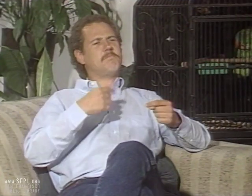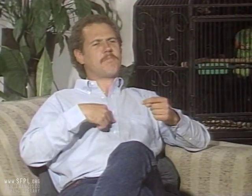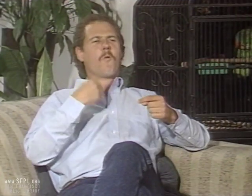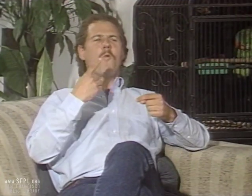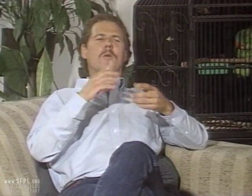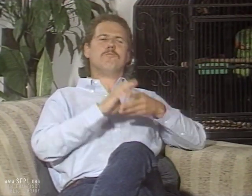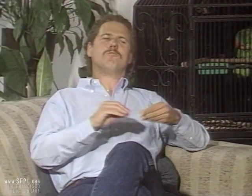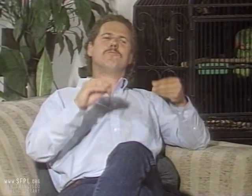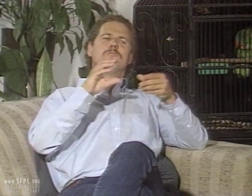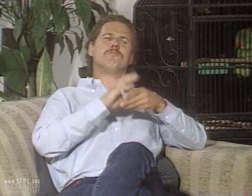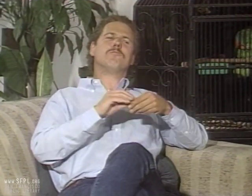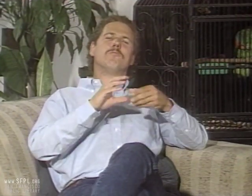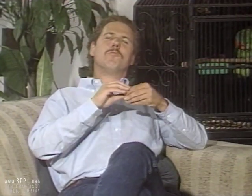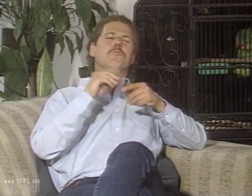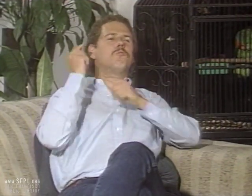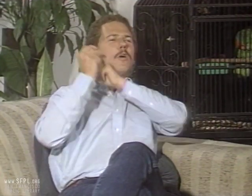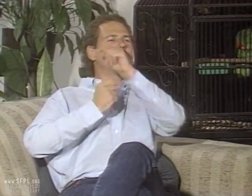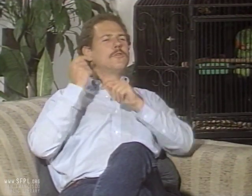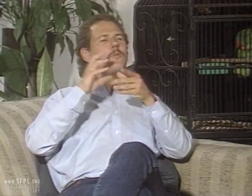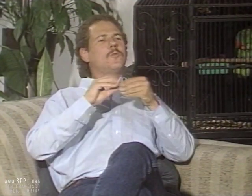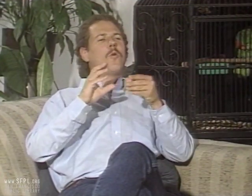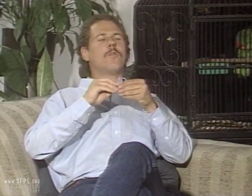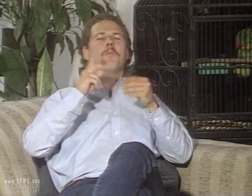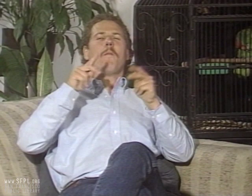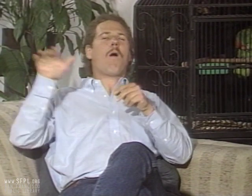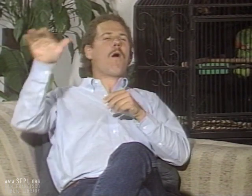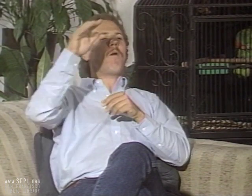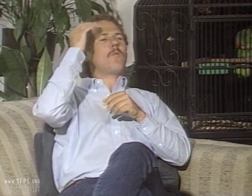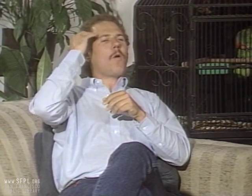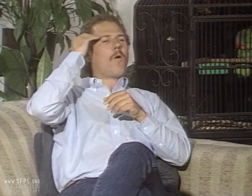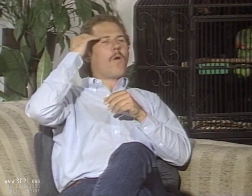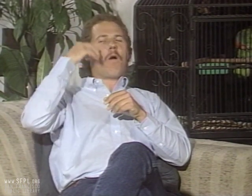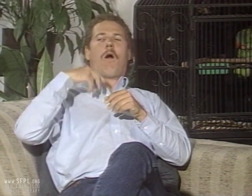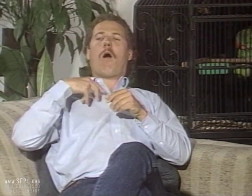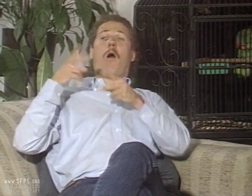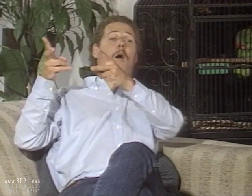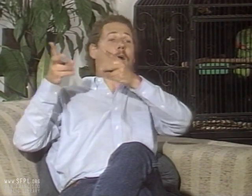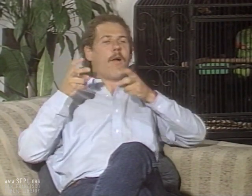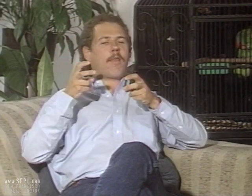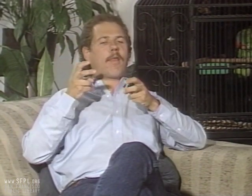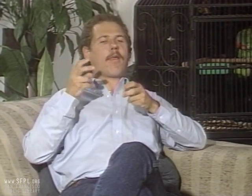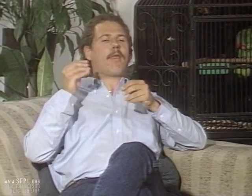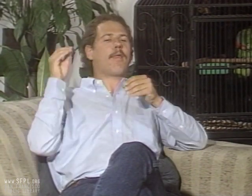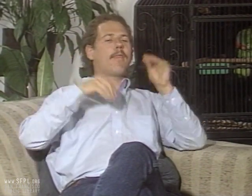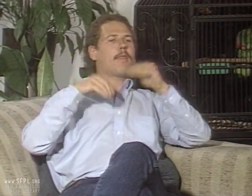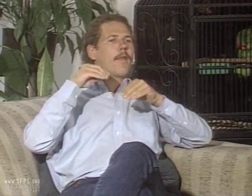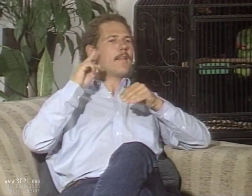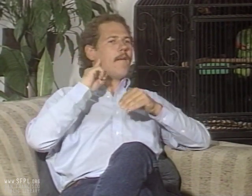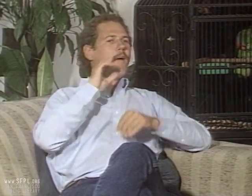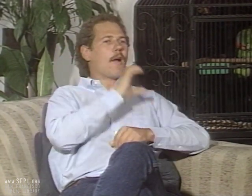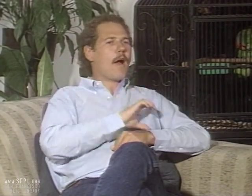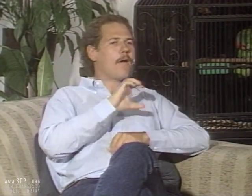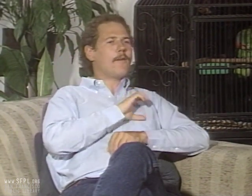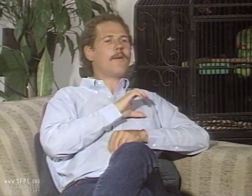the kind you normally hear. I take traditional stories and adapt them by making the characters deaf and by incorporating deaf